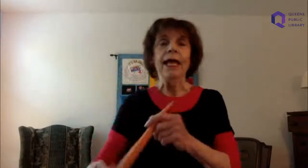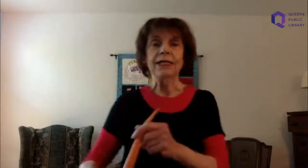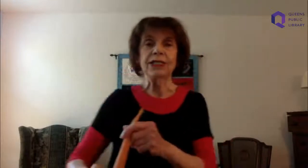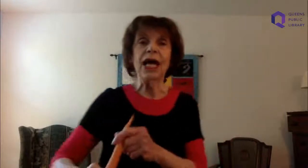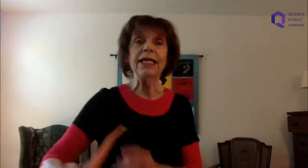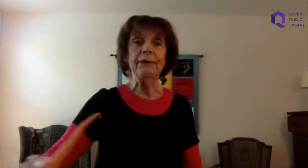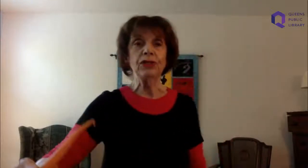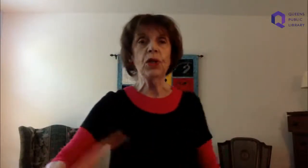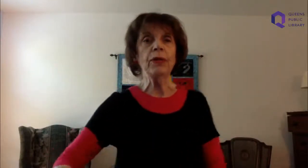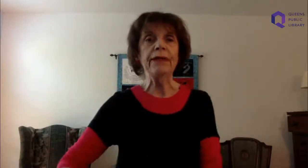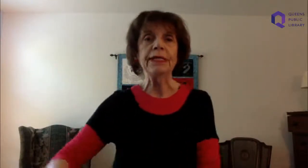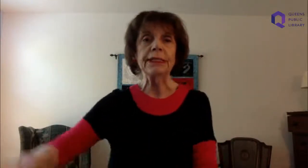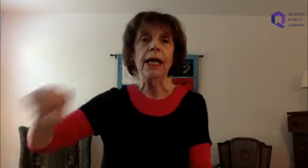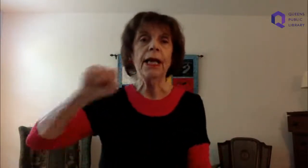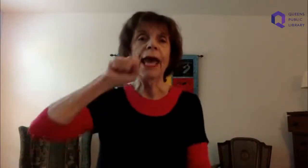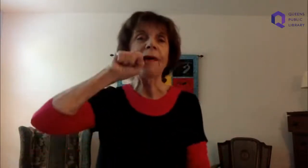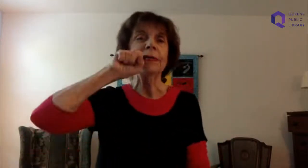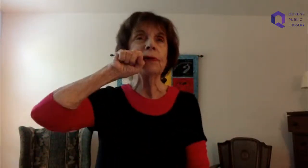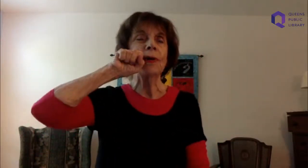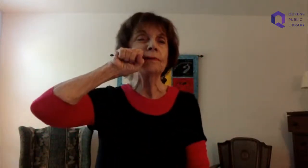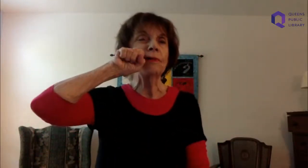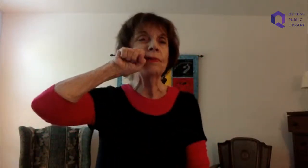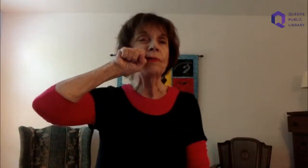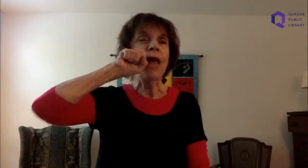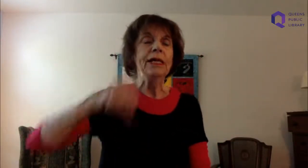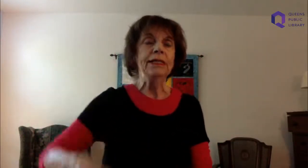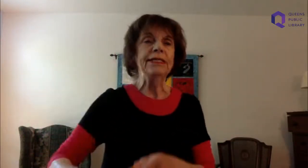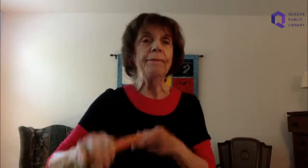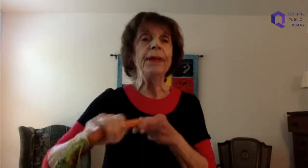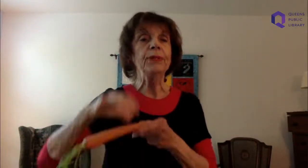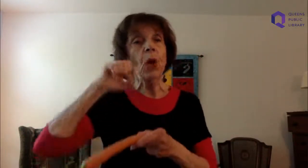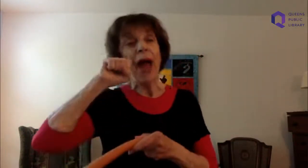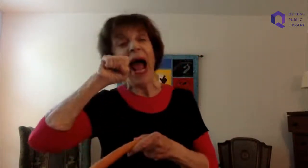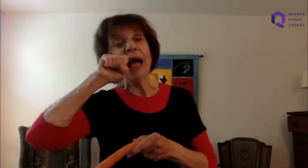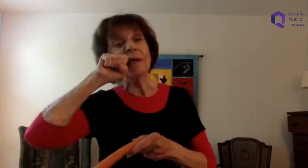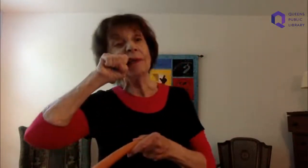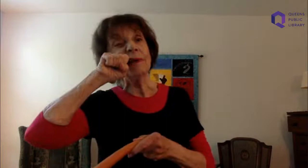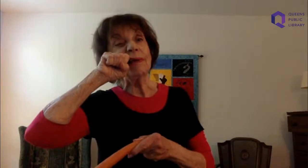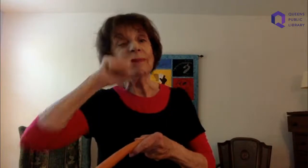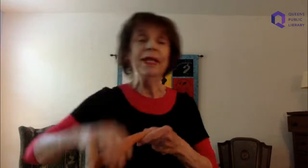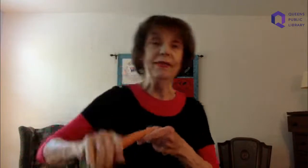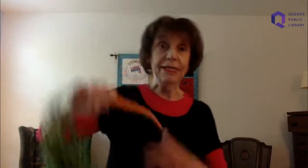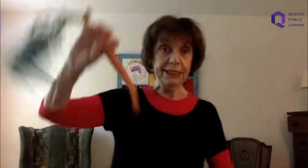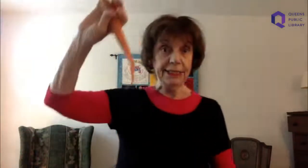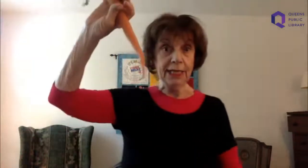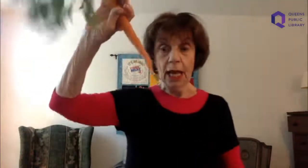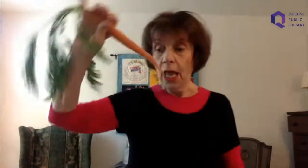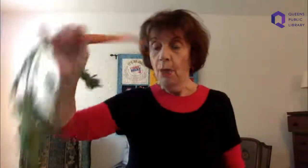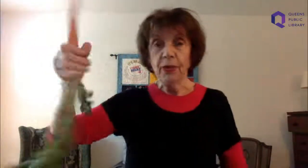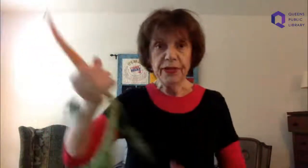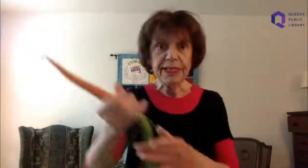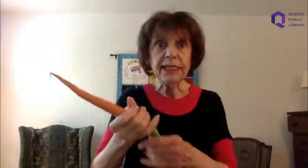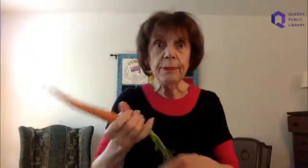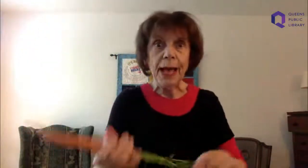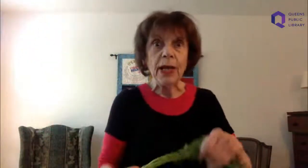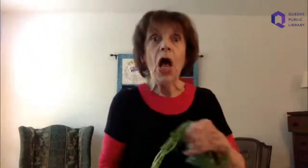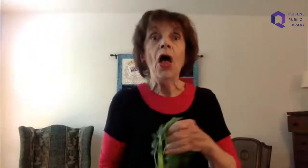And sign language, you go like this, carrot. Some people go, this is the sign. Well, this is about